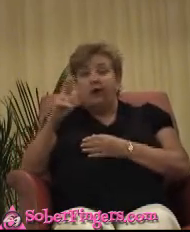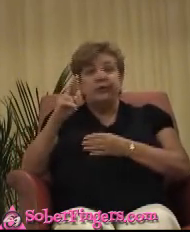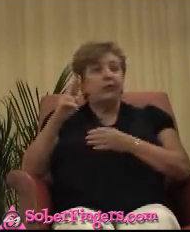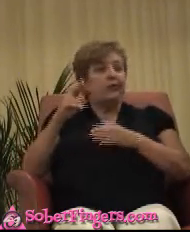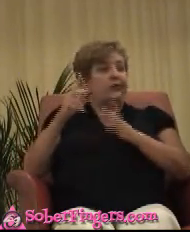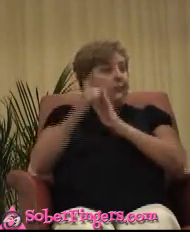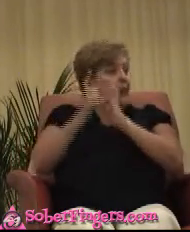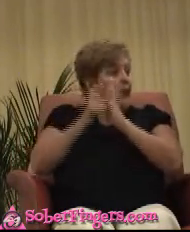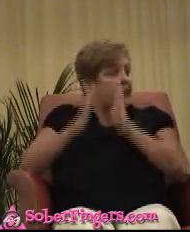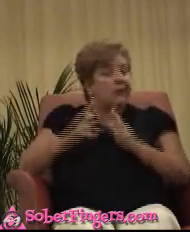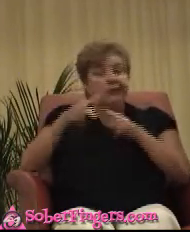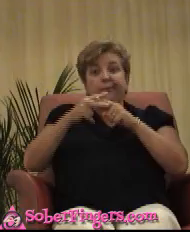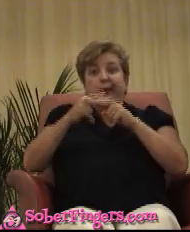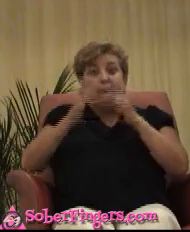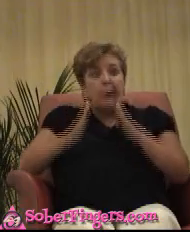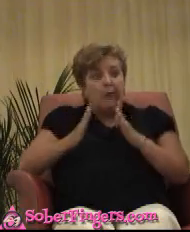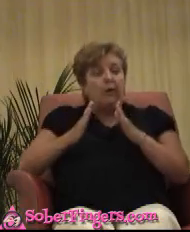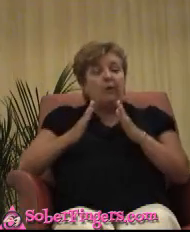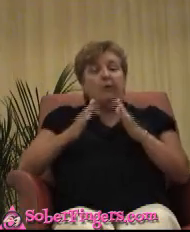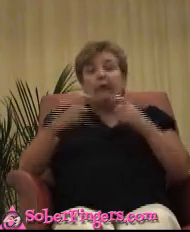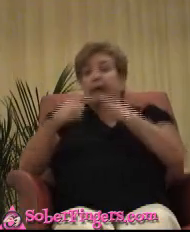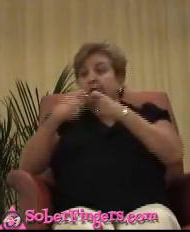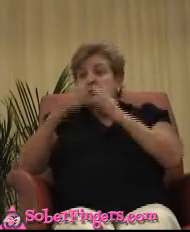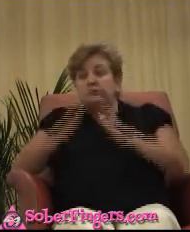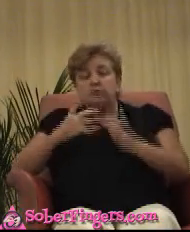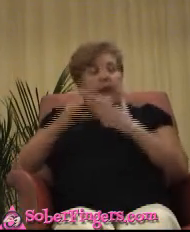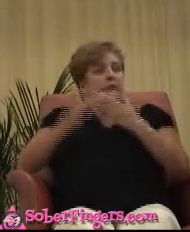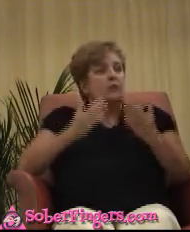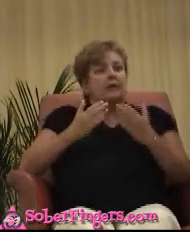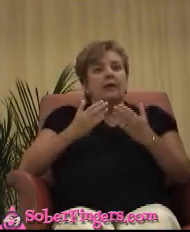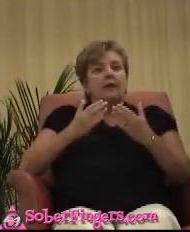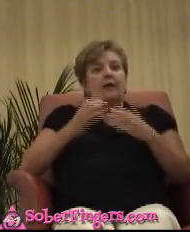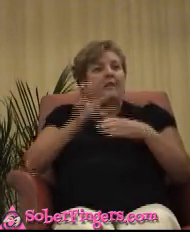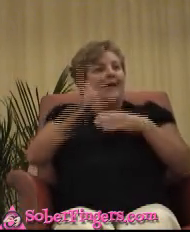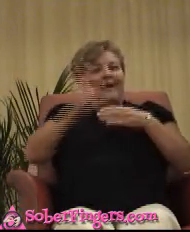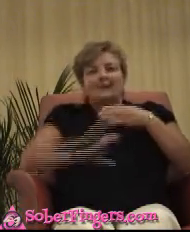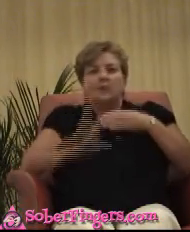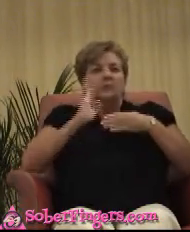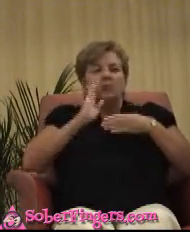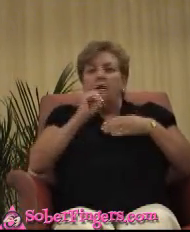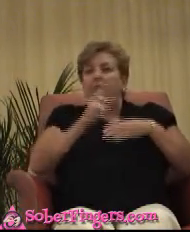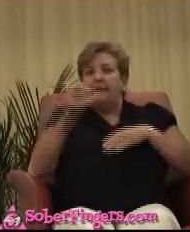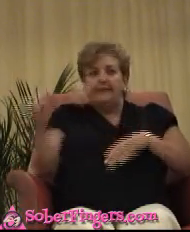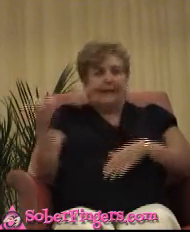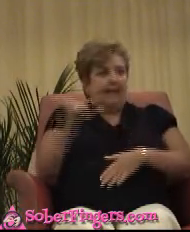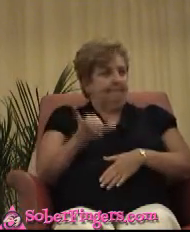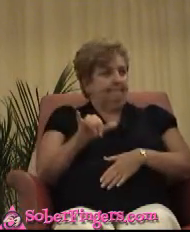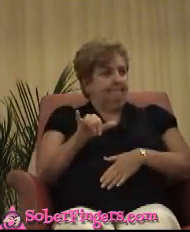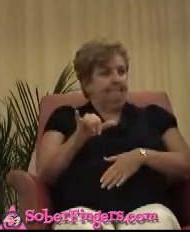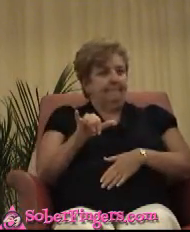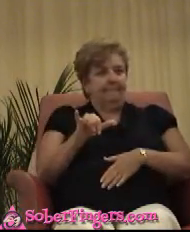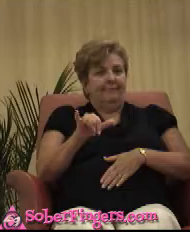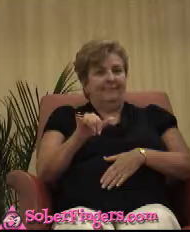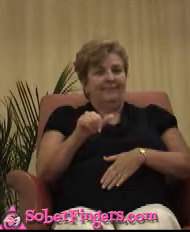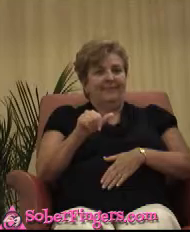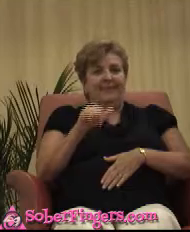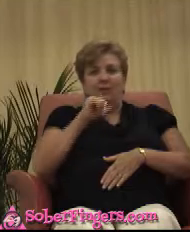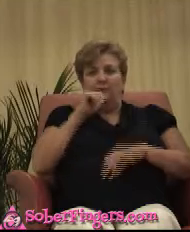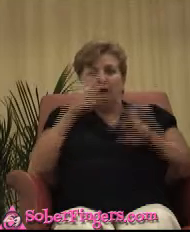electrician, none of the things that happened, the consequences would not have occurred. I would not have received all the attention. I would not have